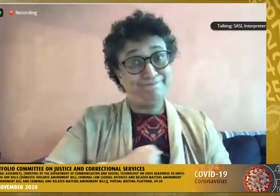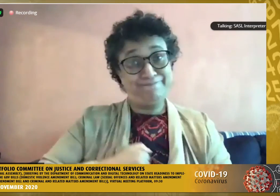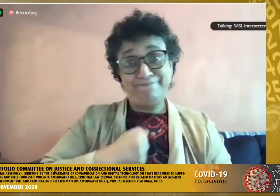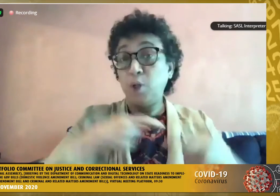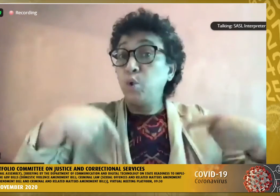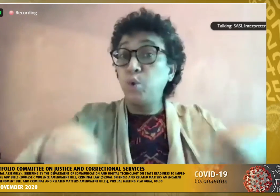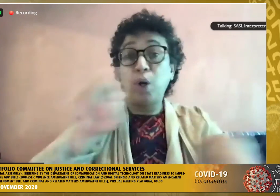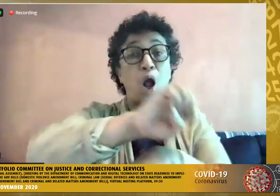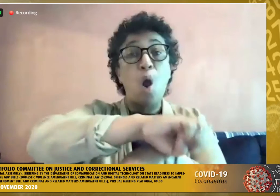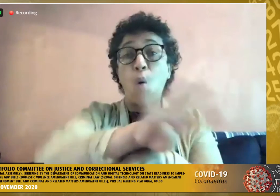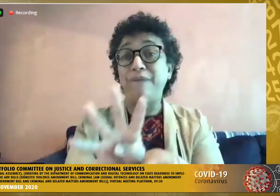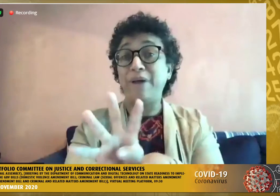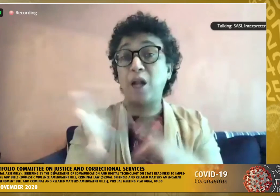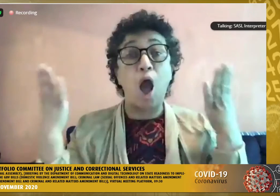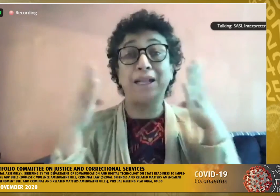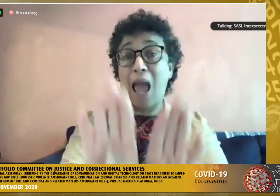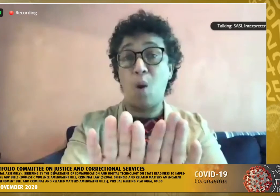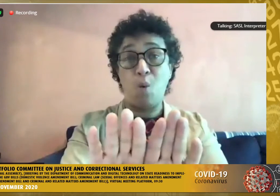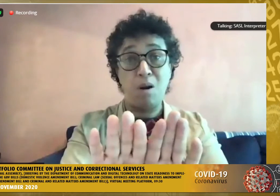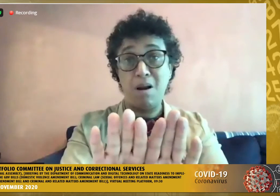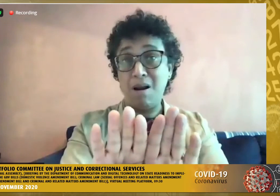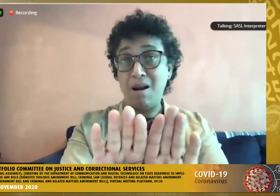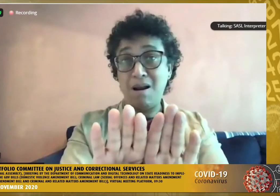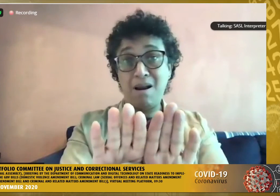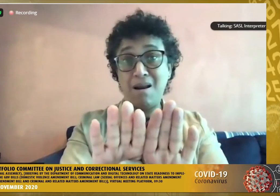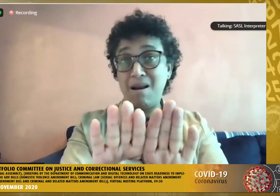clause is about accessing